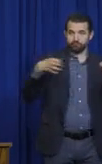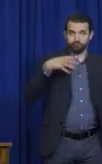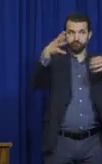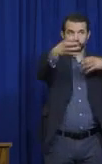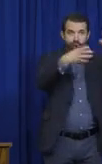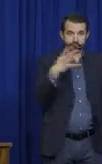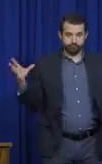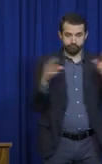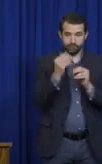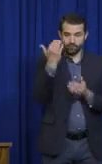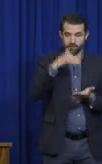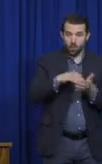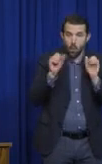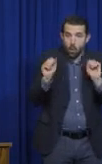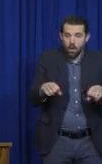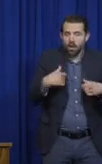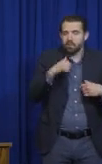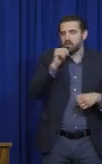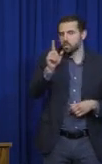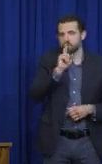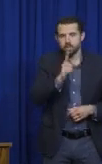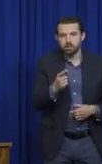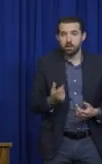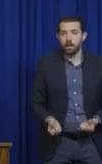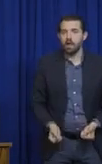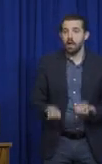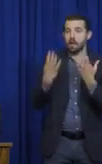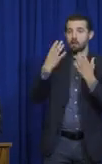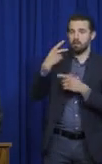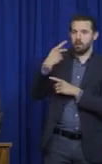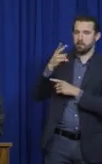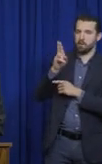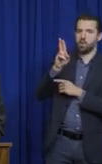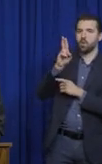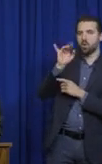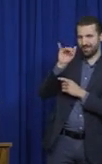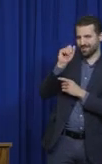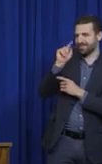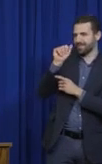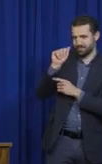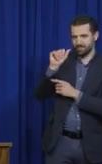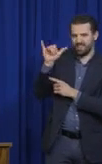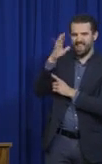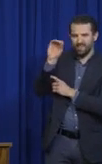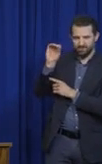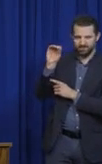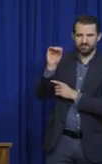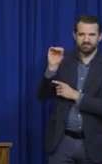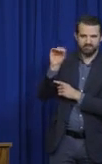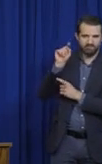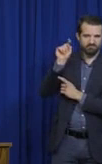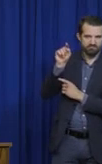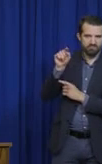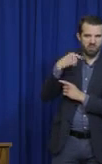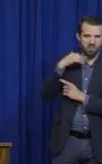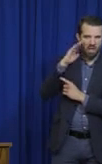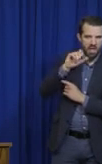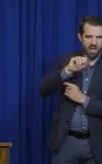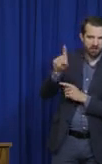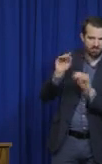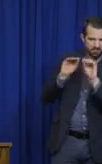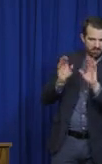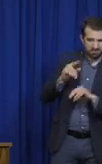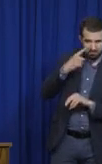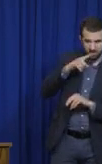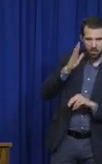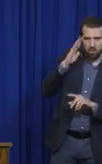these 15,000 is from Puritan, if any at all. We'll try to find that out and get a little better visibility into that for you.